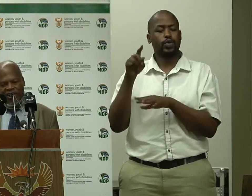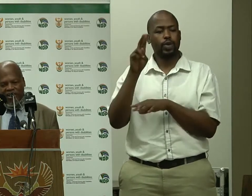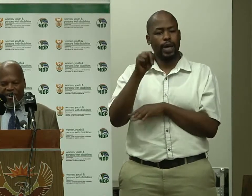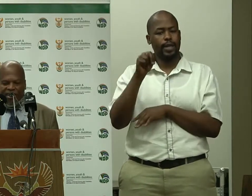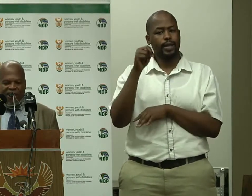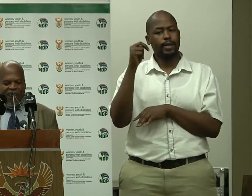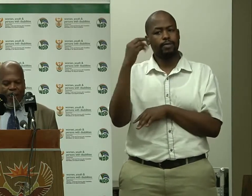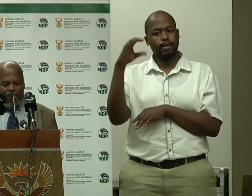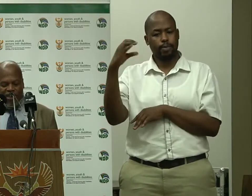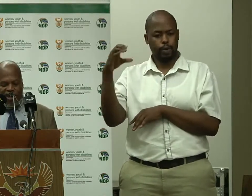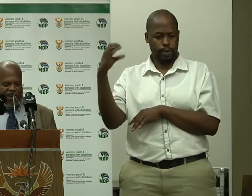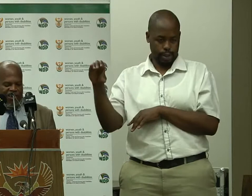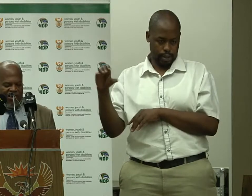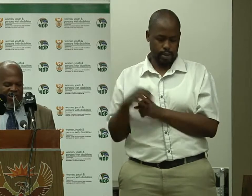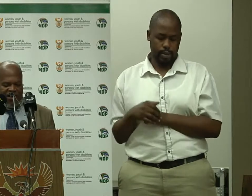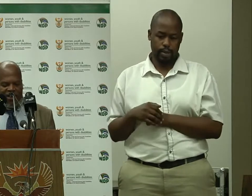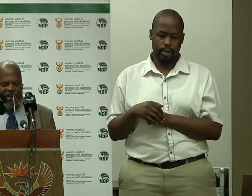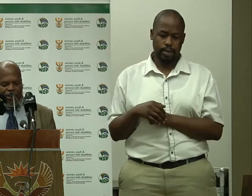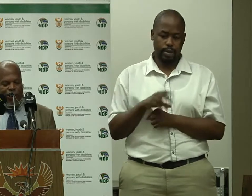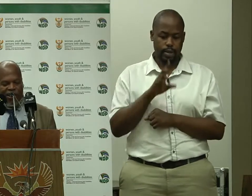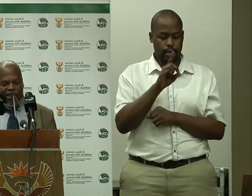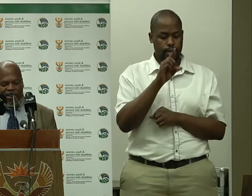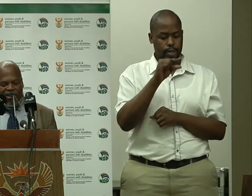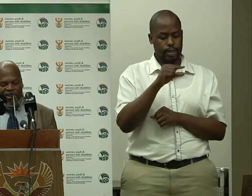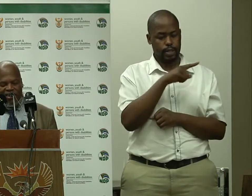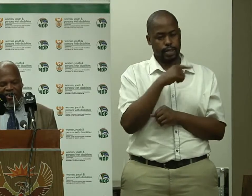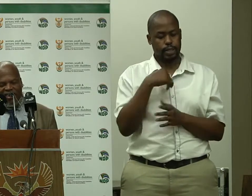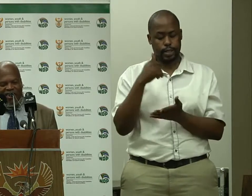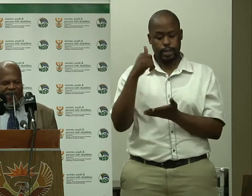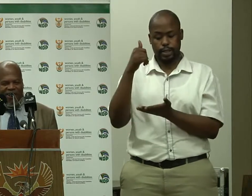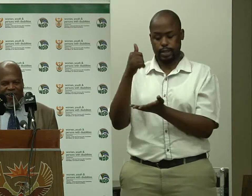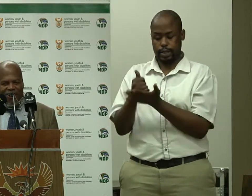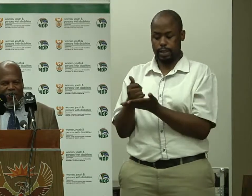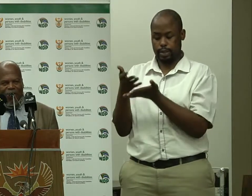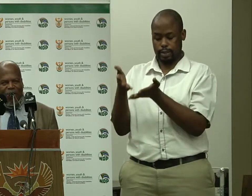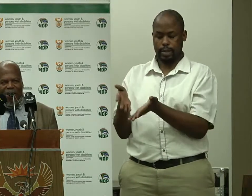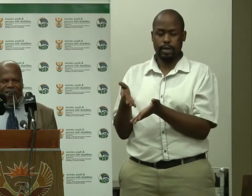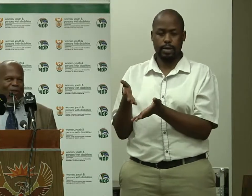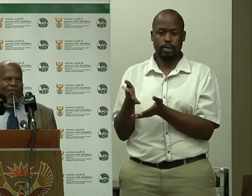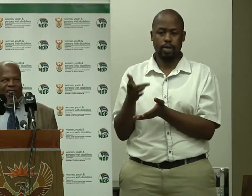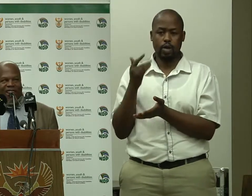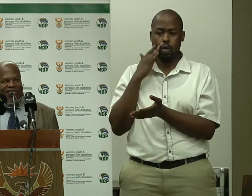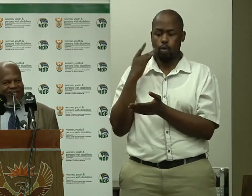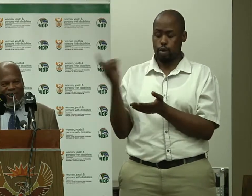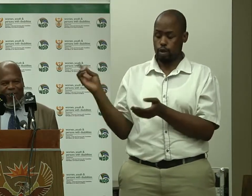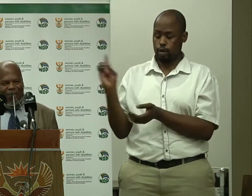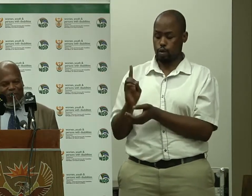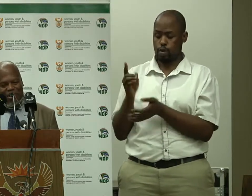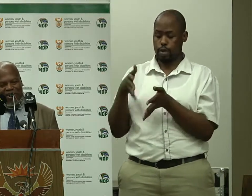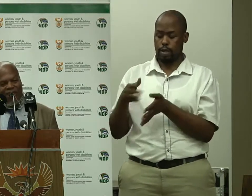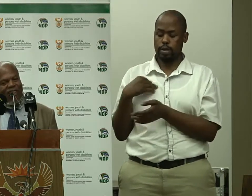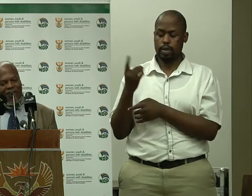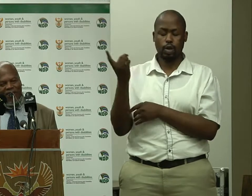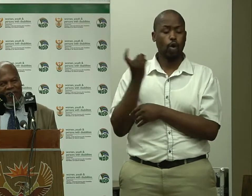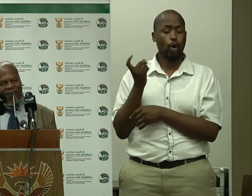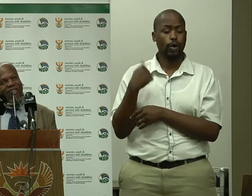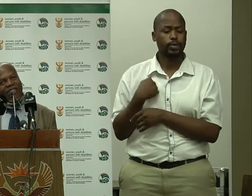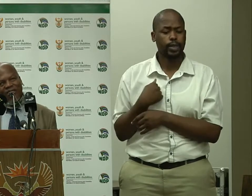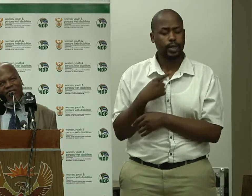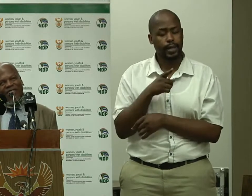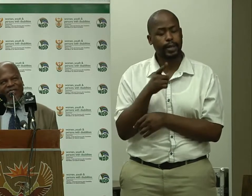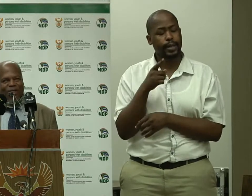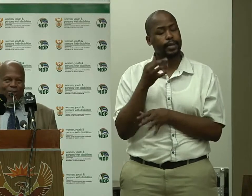NCCC? Now, DG sits in the net joint. So when she got here, she calls me and says, hey,